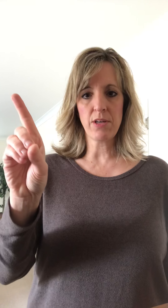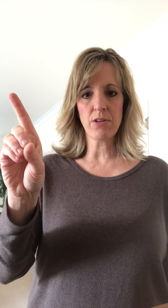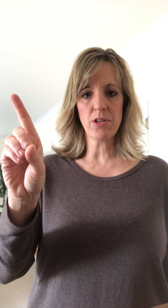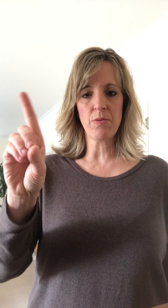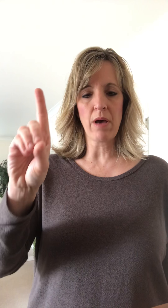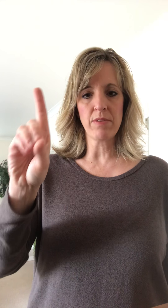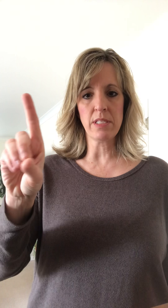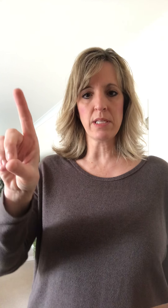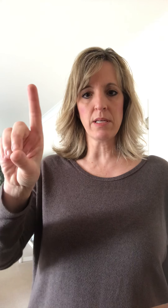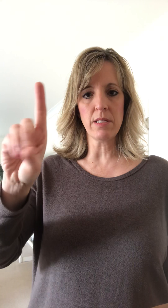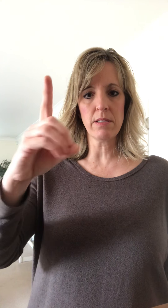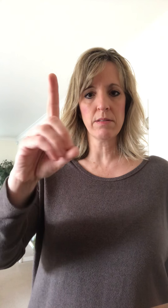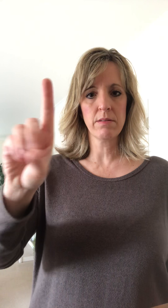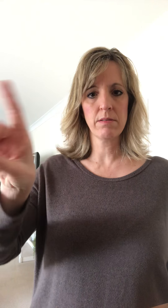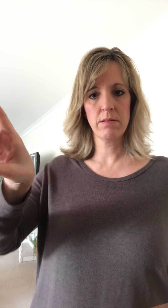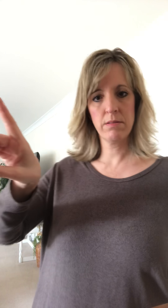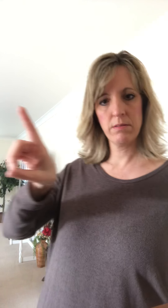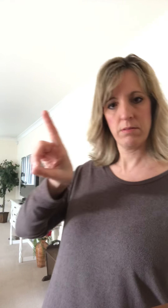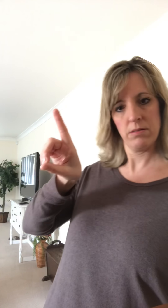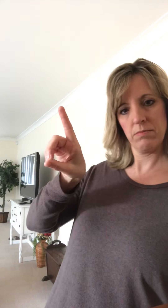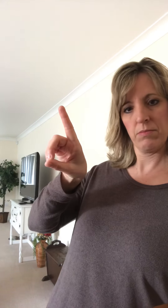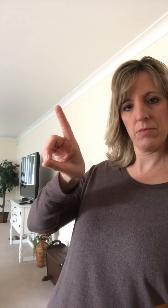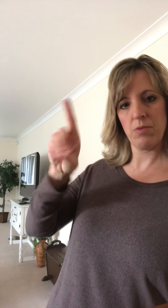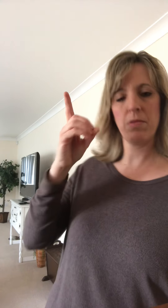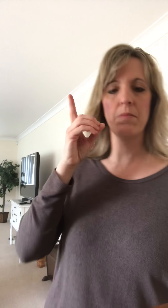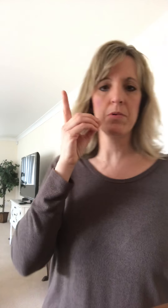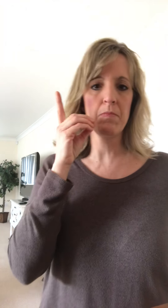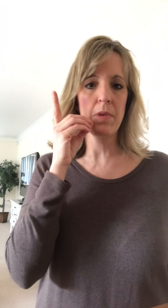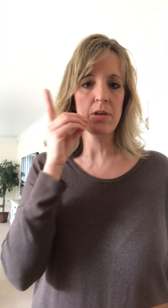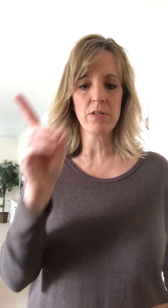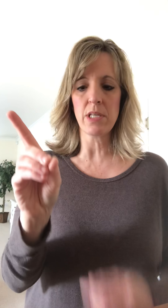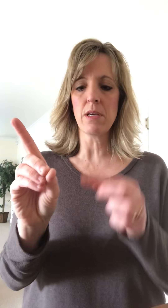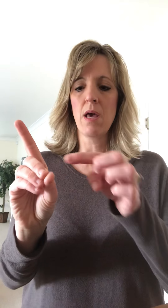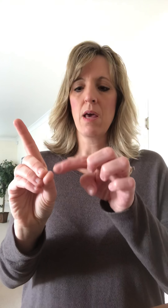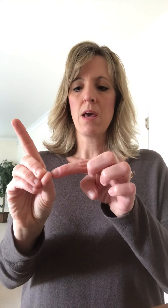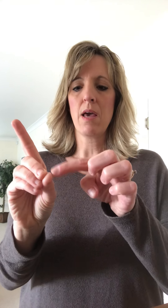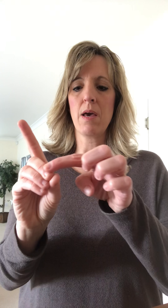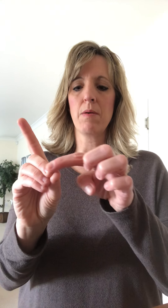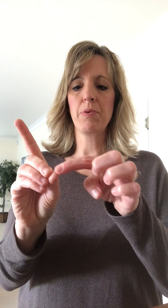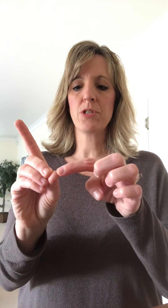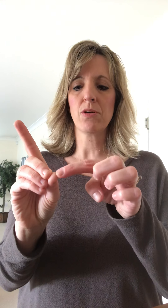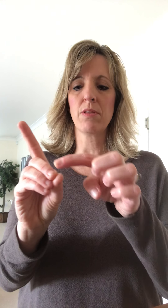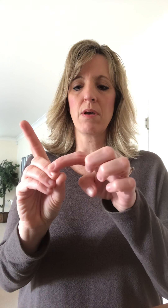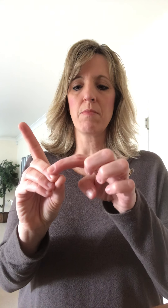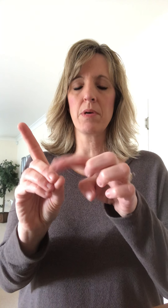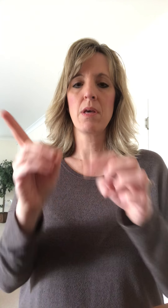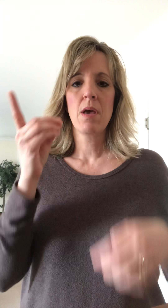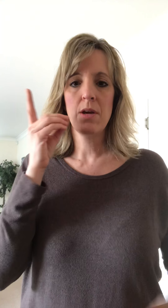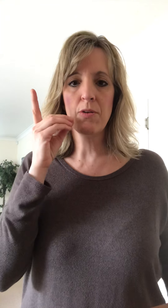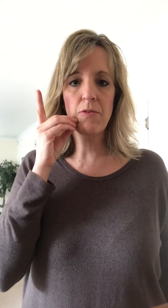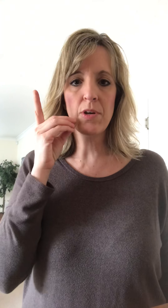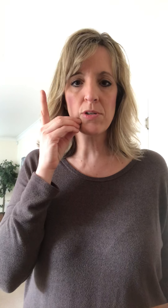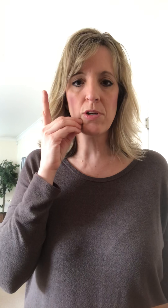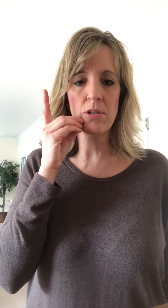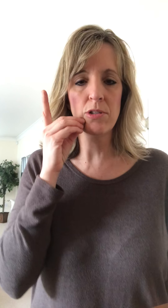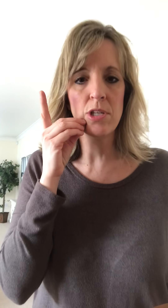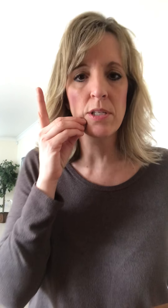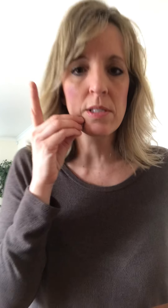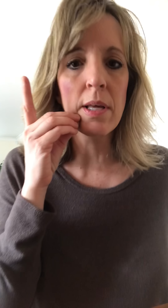dinner, you have a D. Now make your D and put your thumb and your fingers on your chin, like